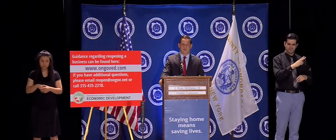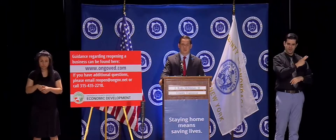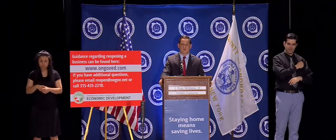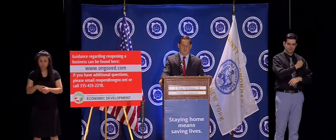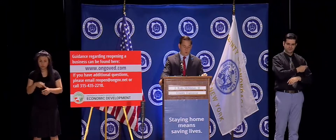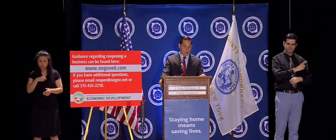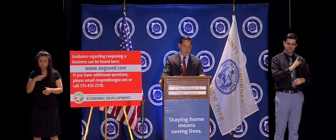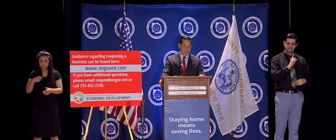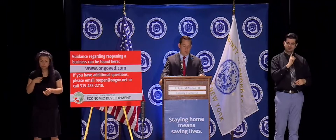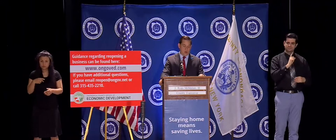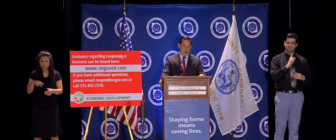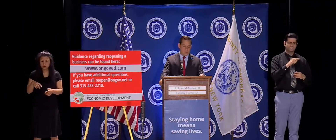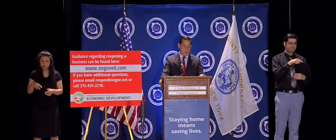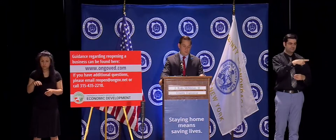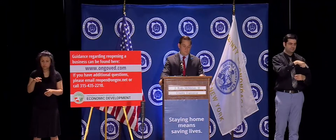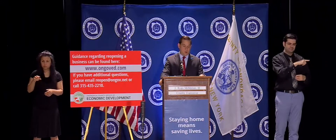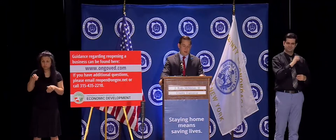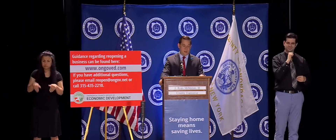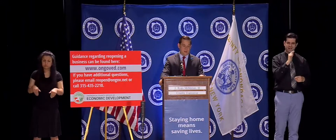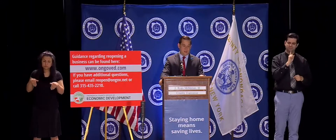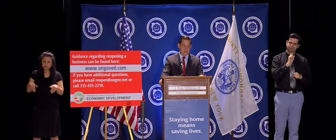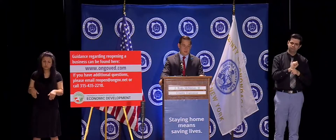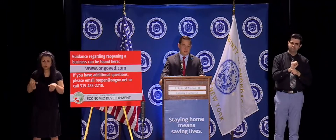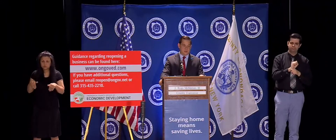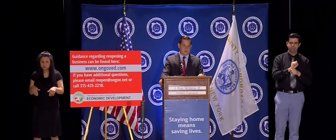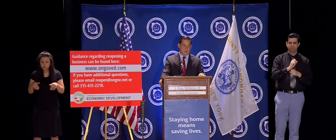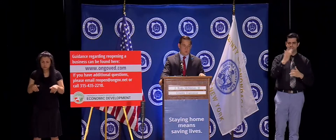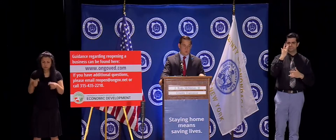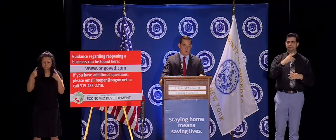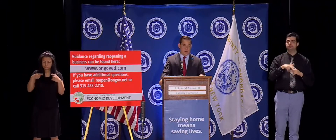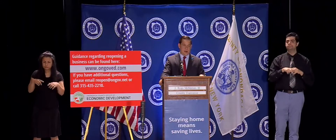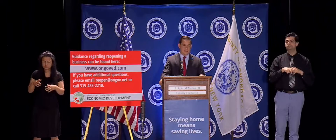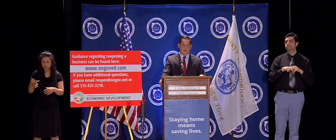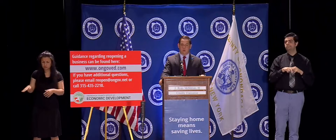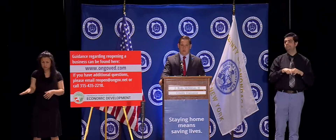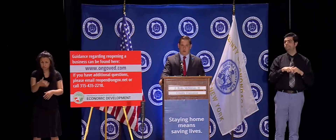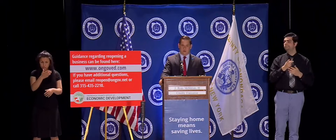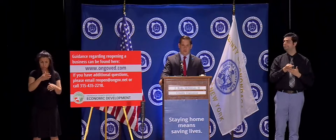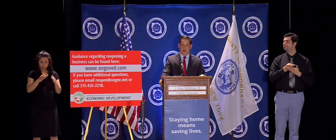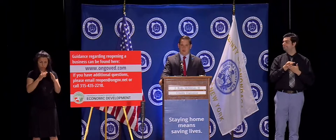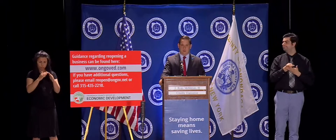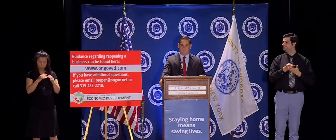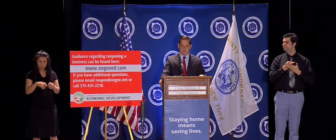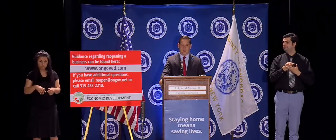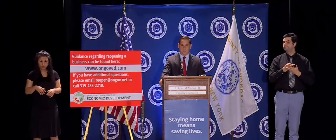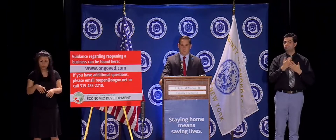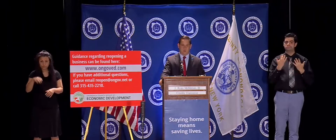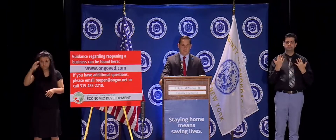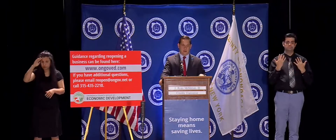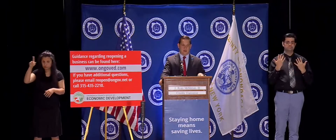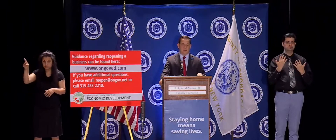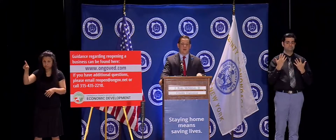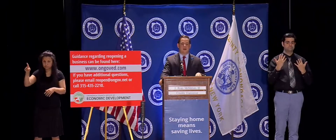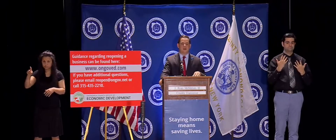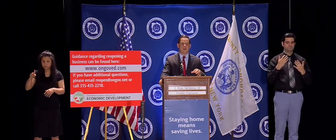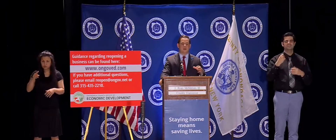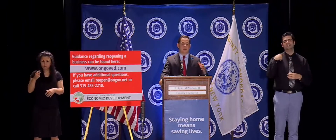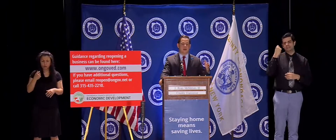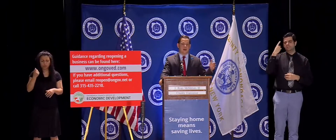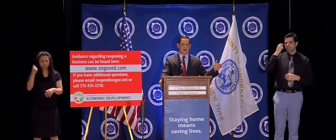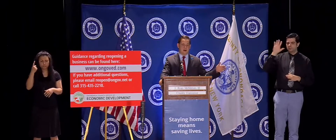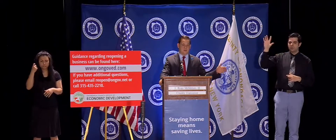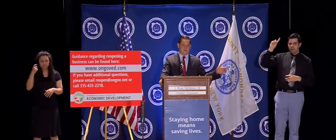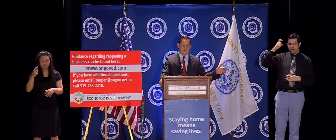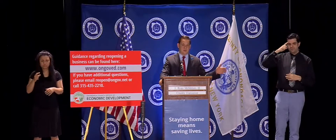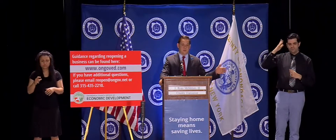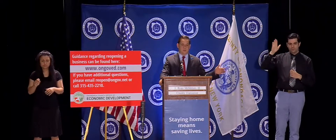are essentially for. But I get what the governor's trying to do, right? You